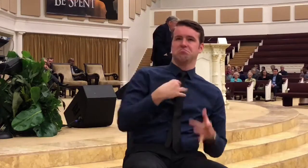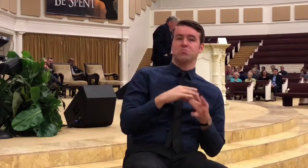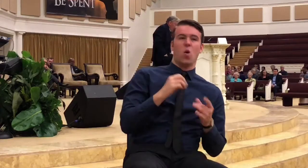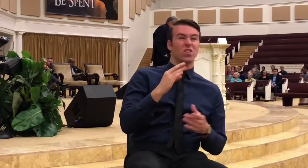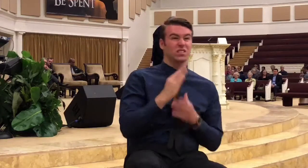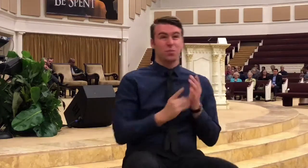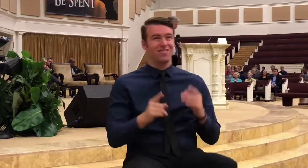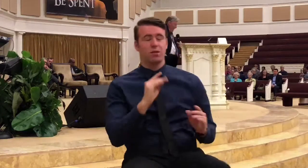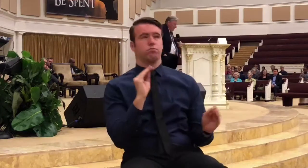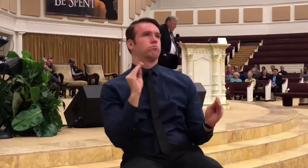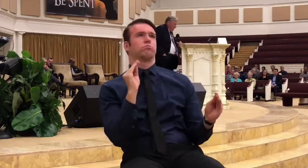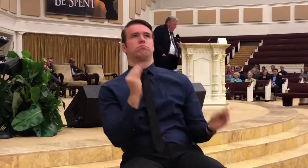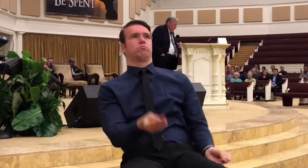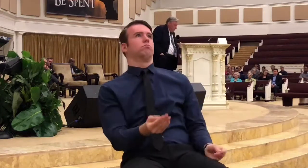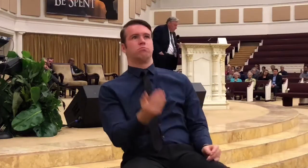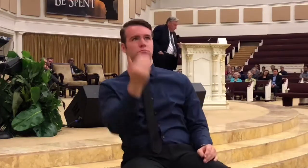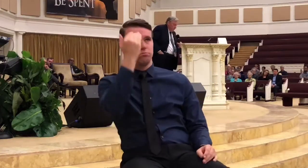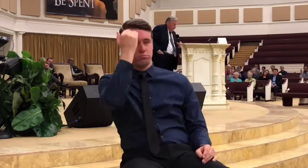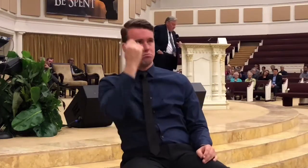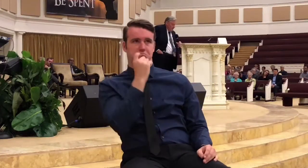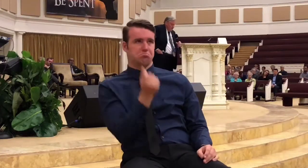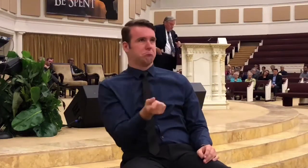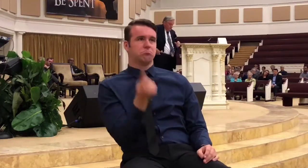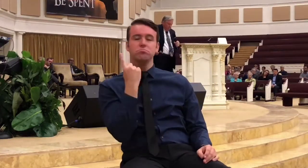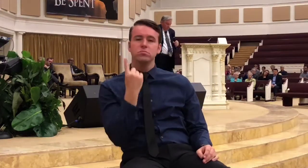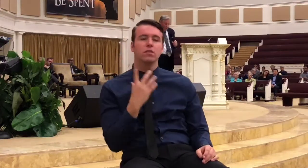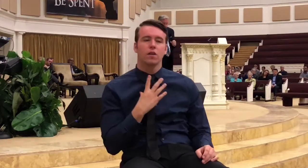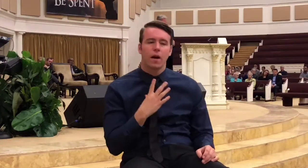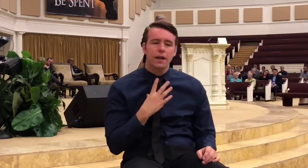things, and